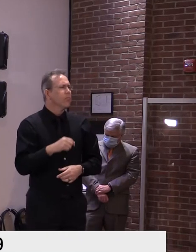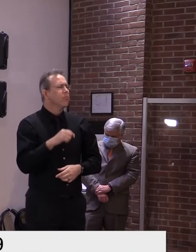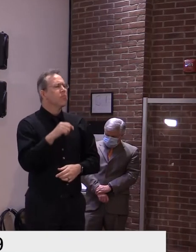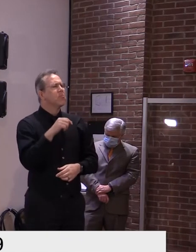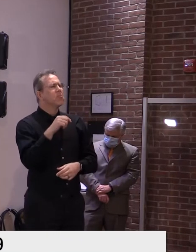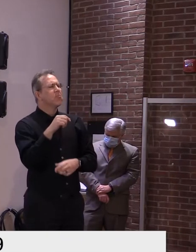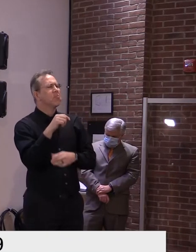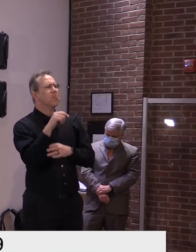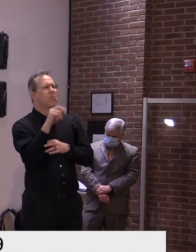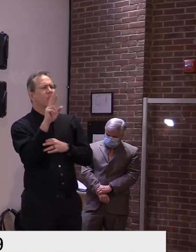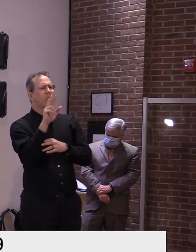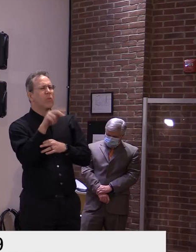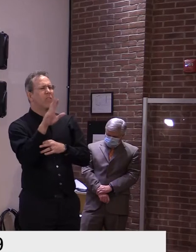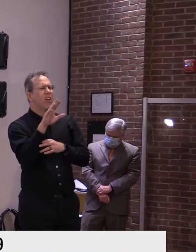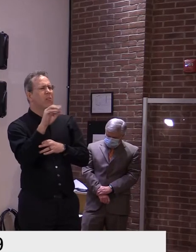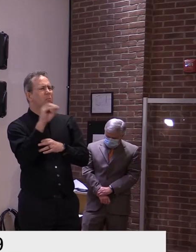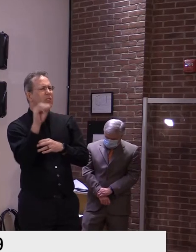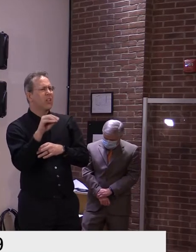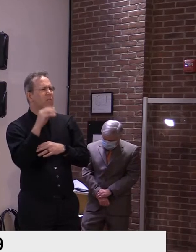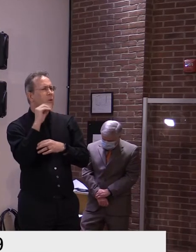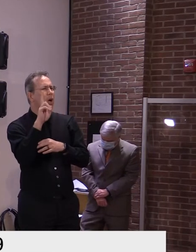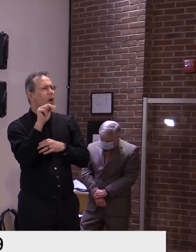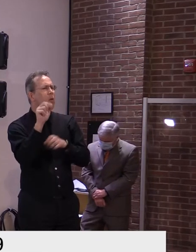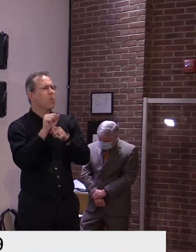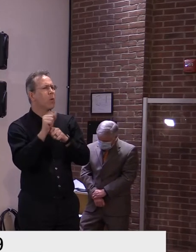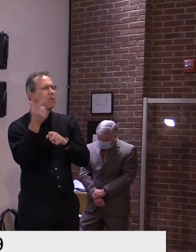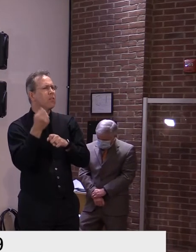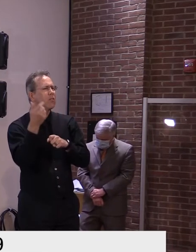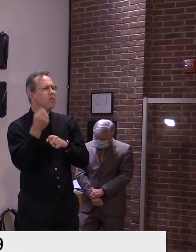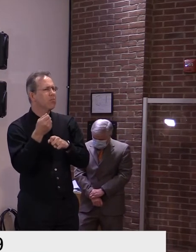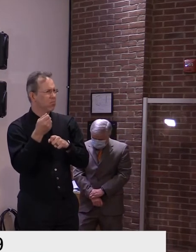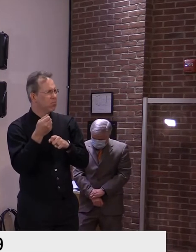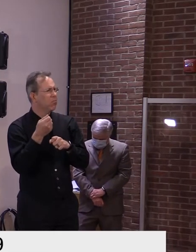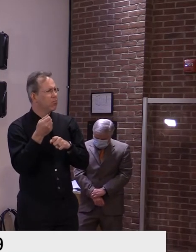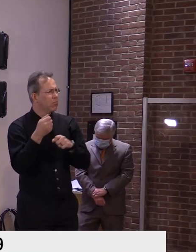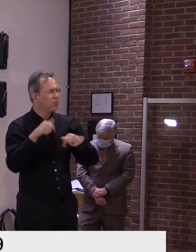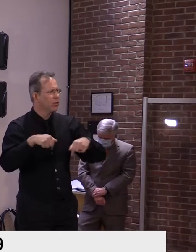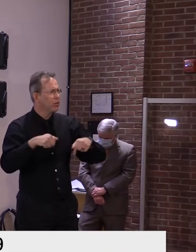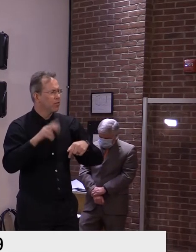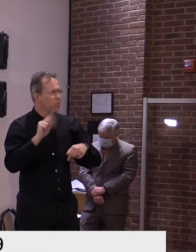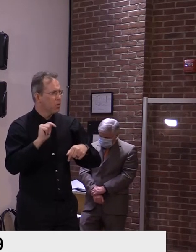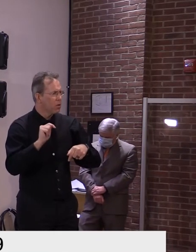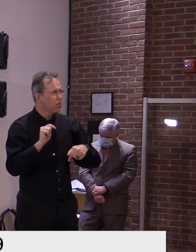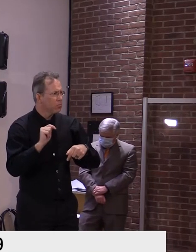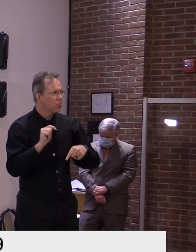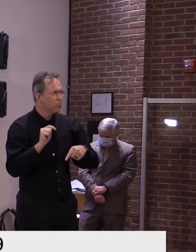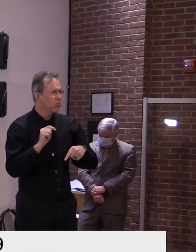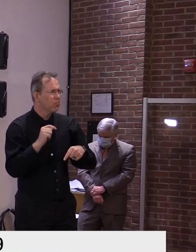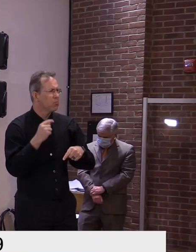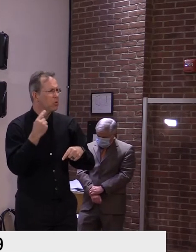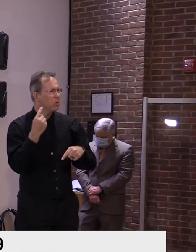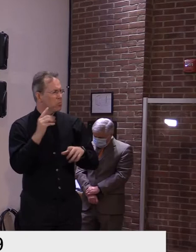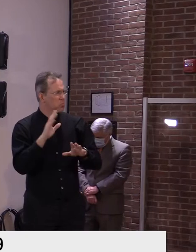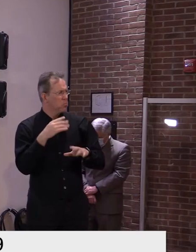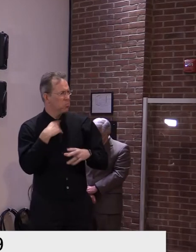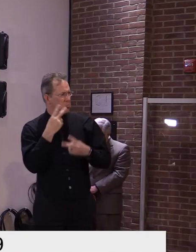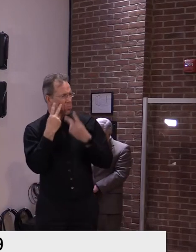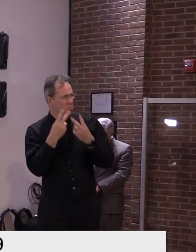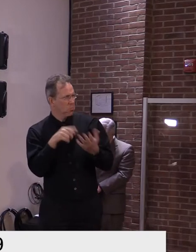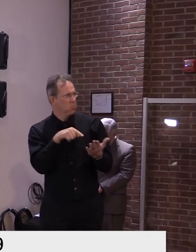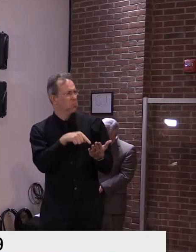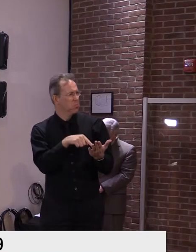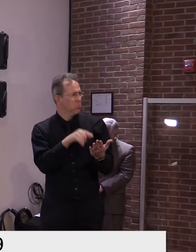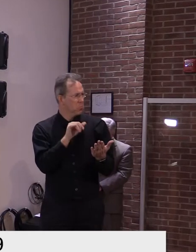that it paints a rosier picture than really is being reflected. But one thing that Commissioner Harrington mentioned in the report